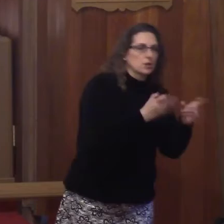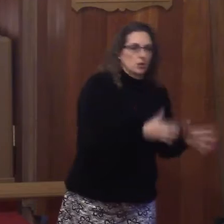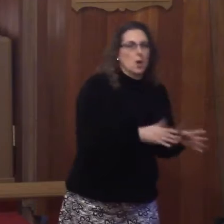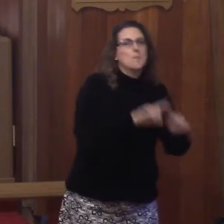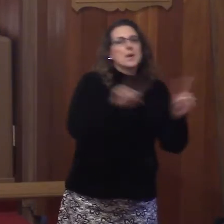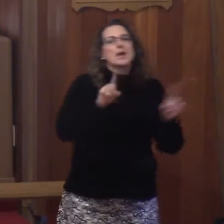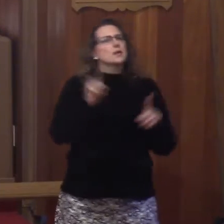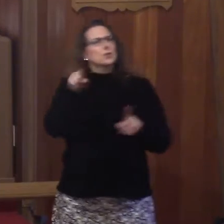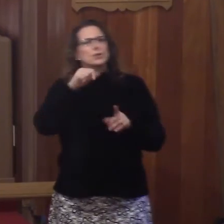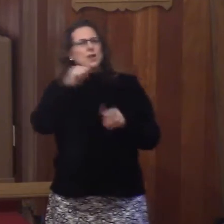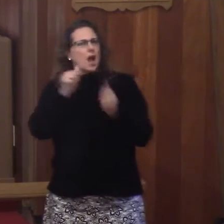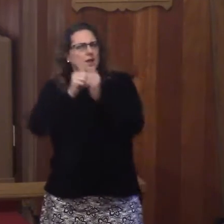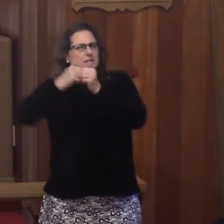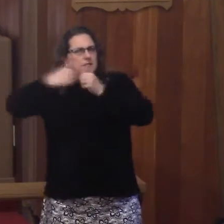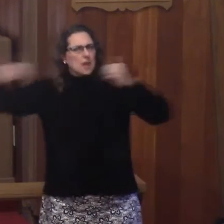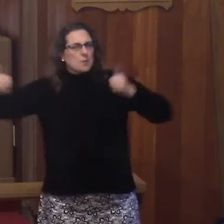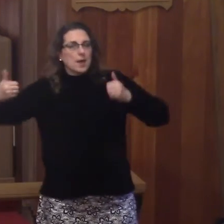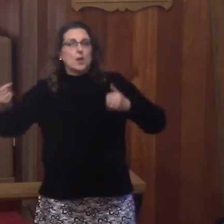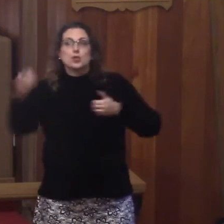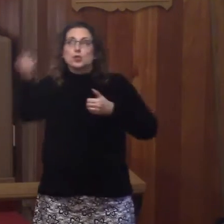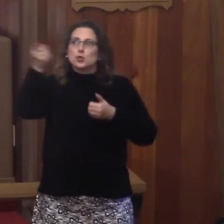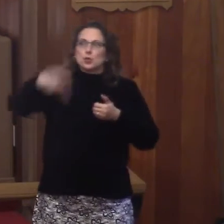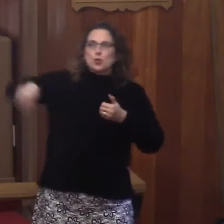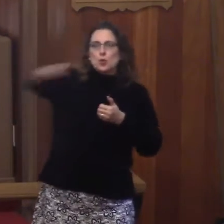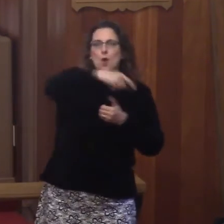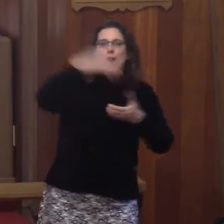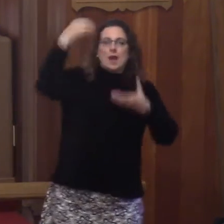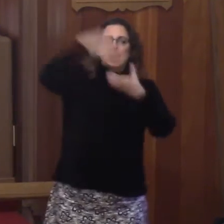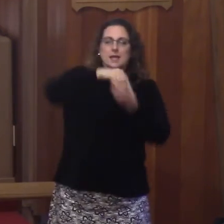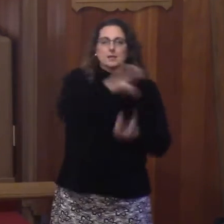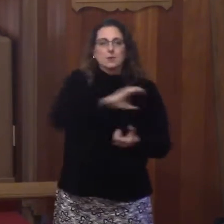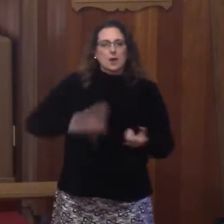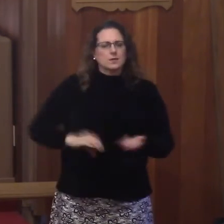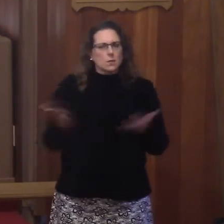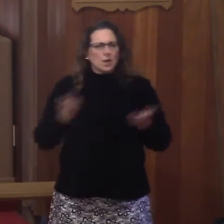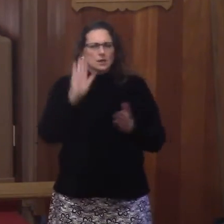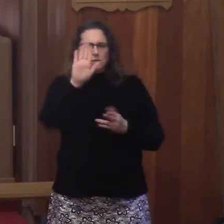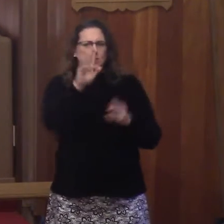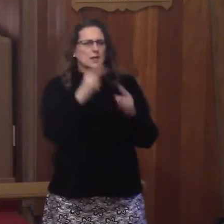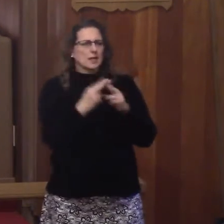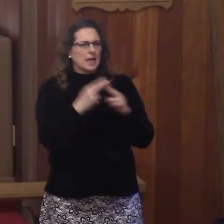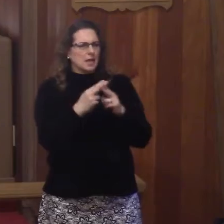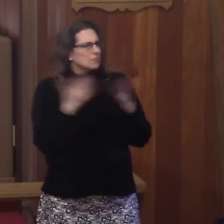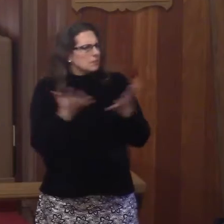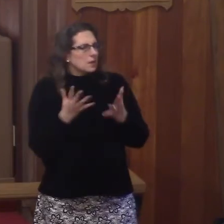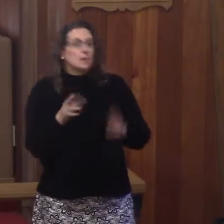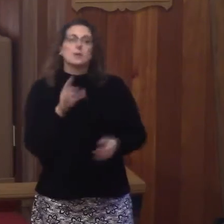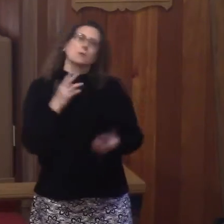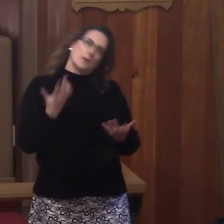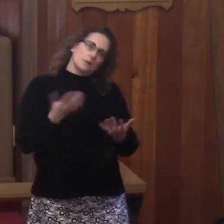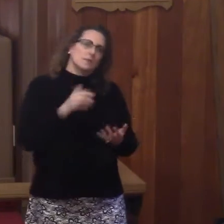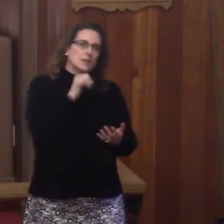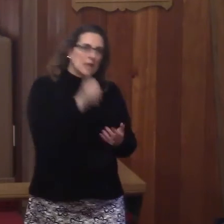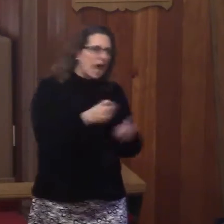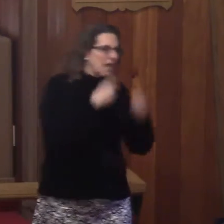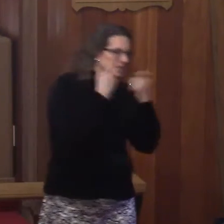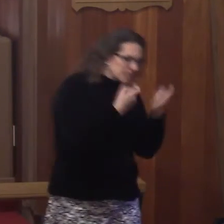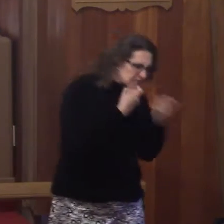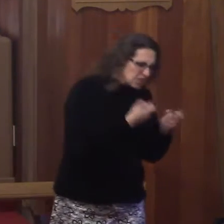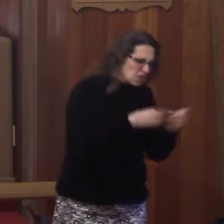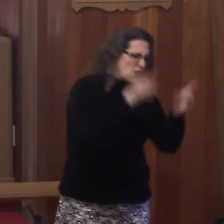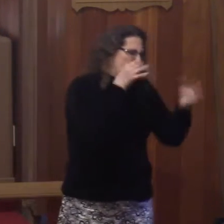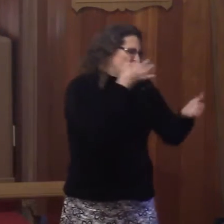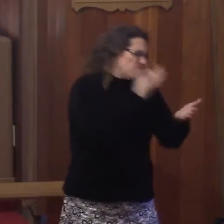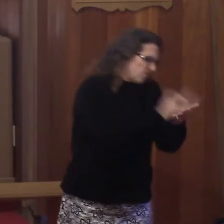in Christ. So what is your name? Well, your name is no longer sinner, good for nothing,